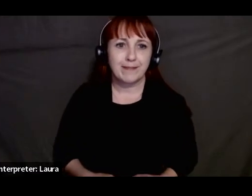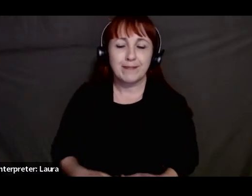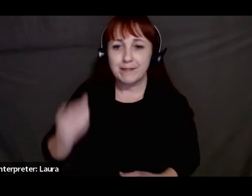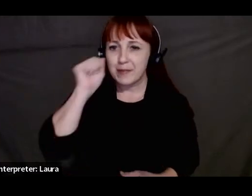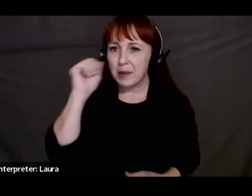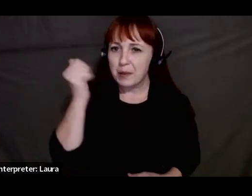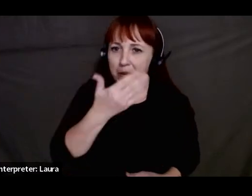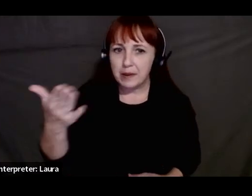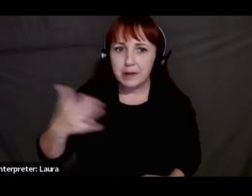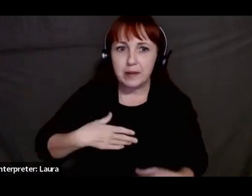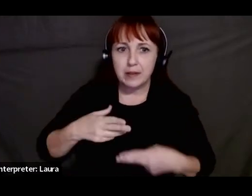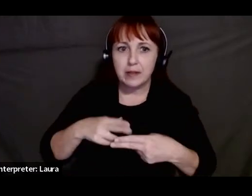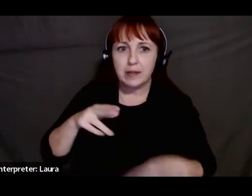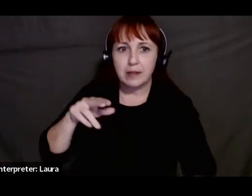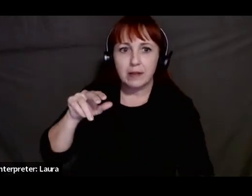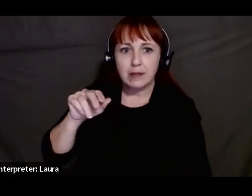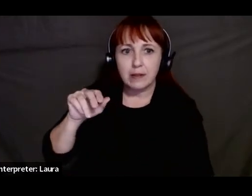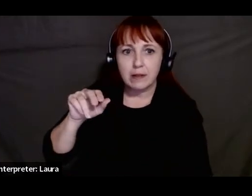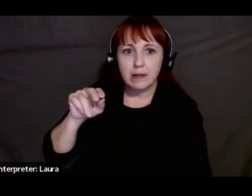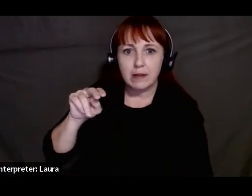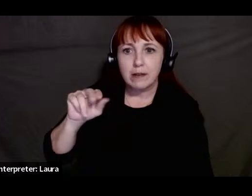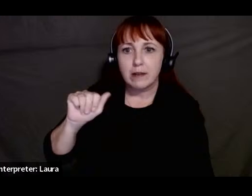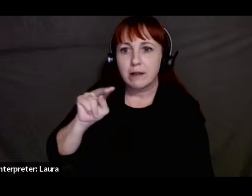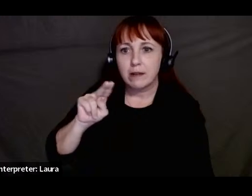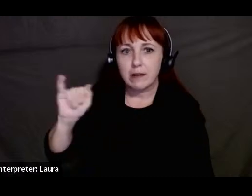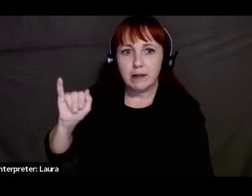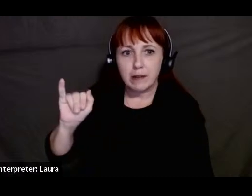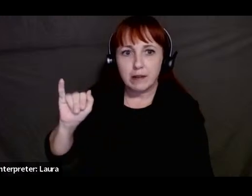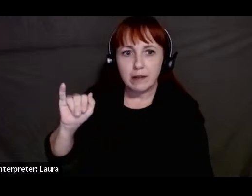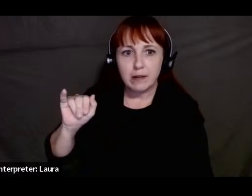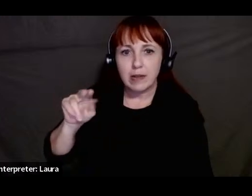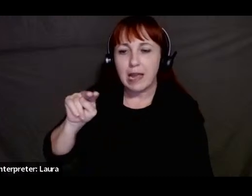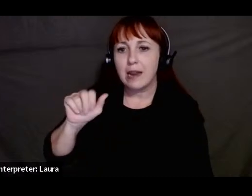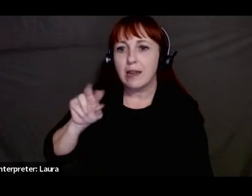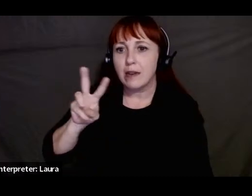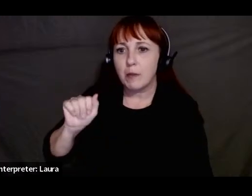Aloha, my name is Navini Kahoopi,